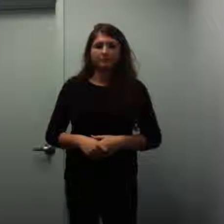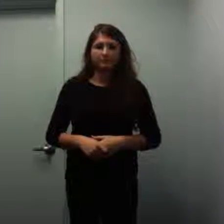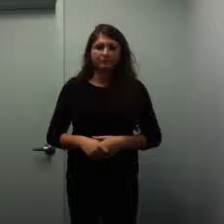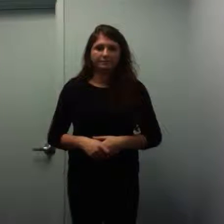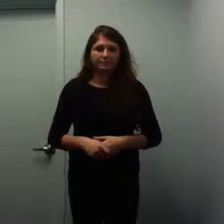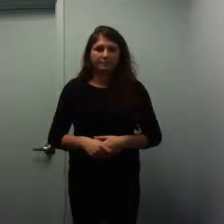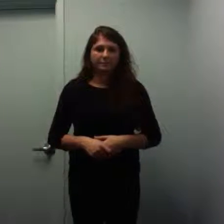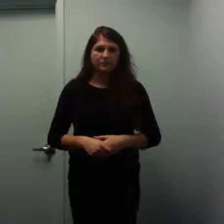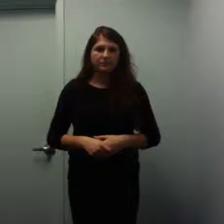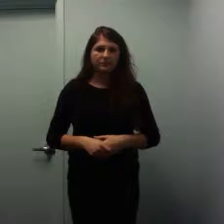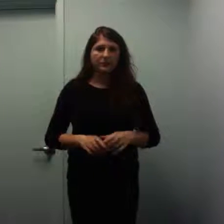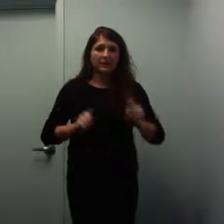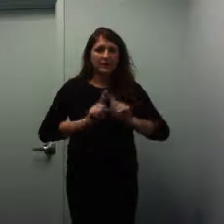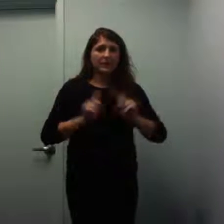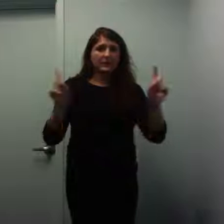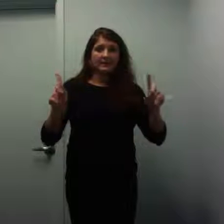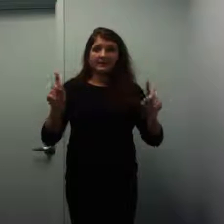Difference between absolute and relative humidity.